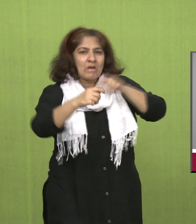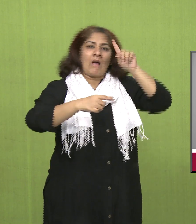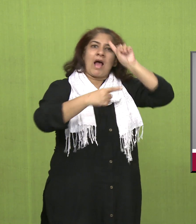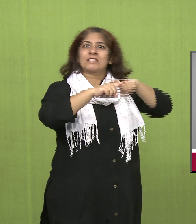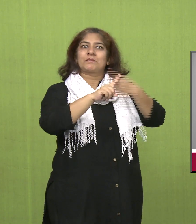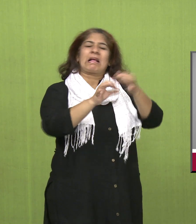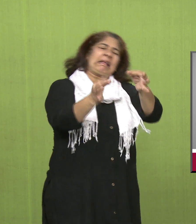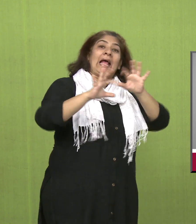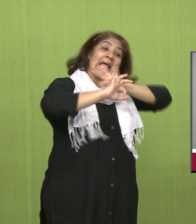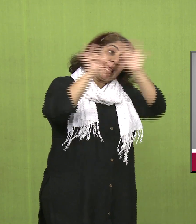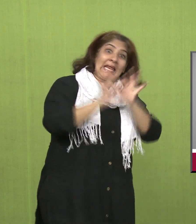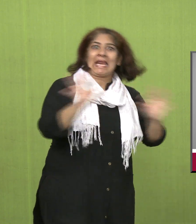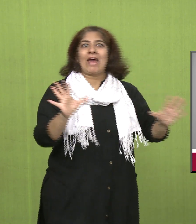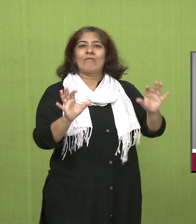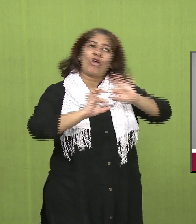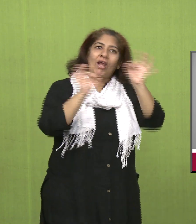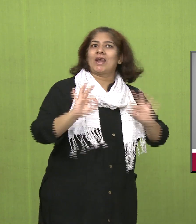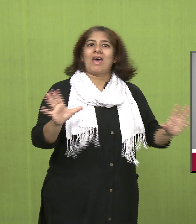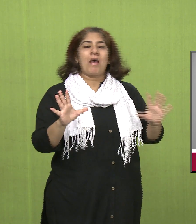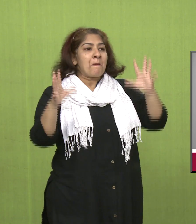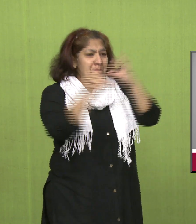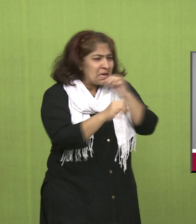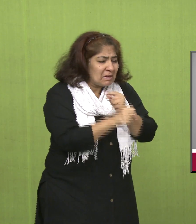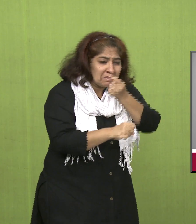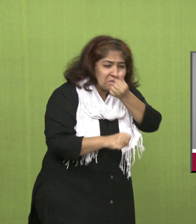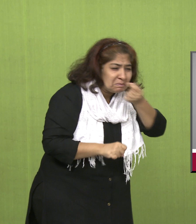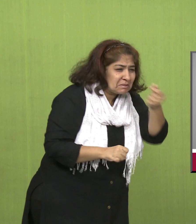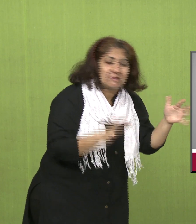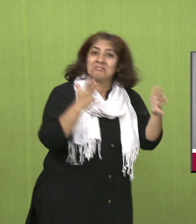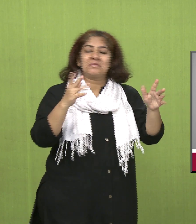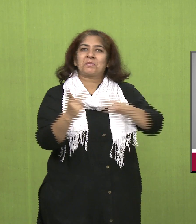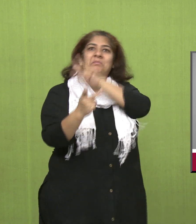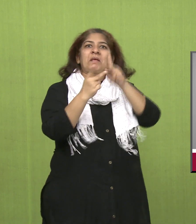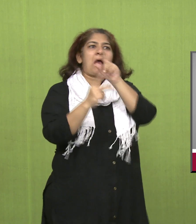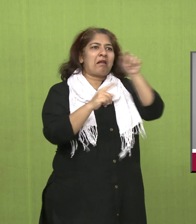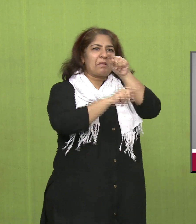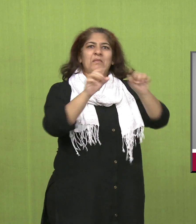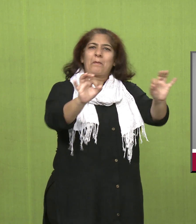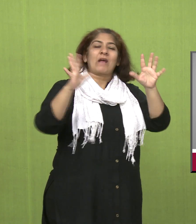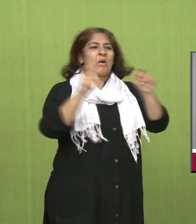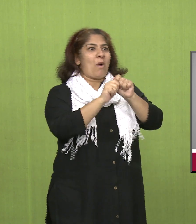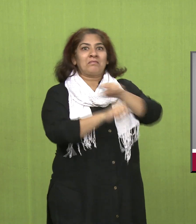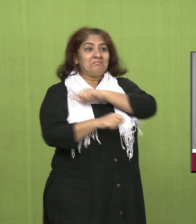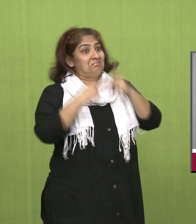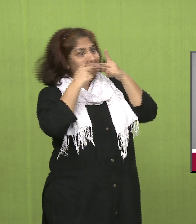well and work in a team in a better way and avoid all the mistakes. So that